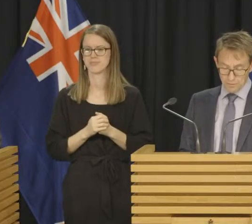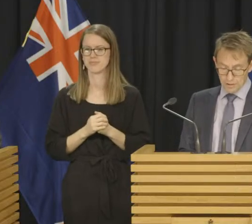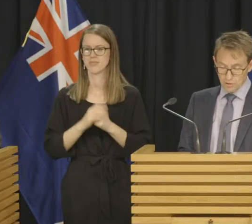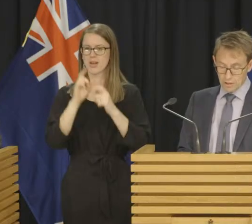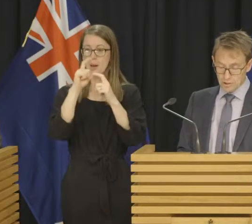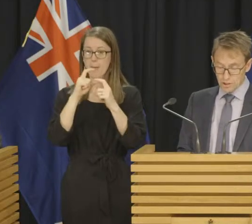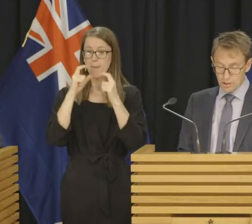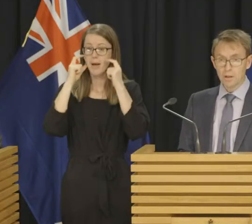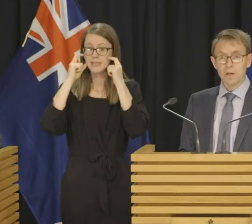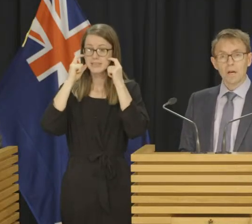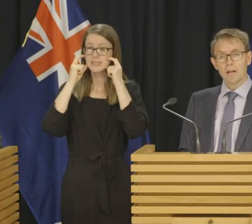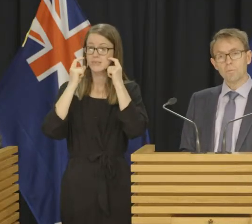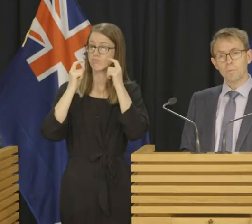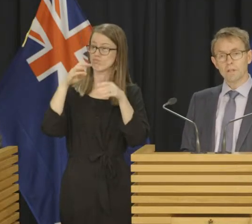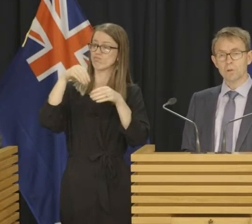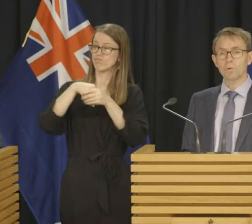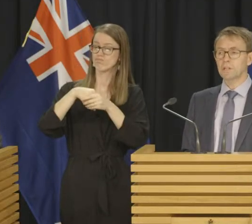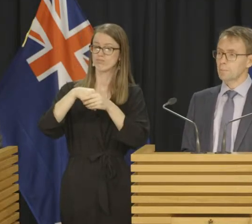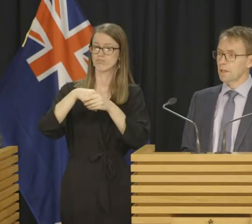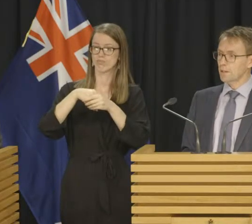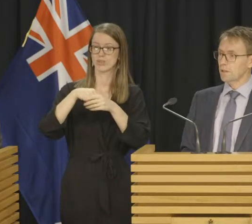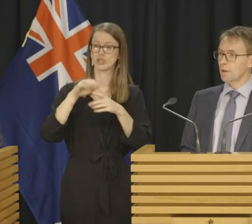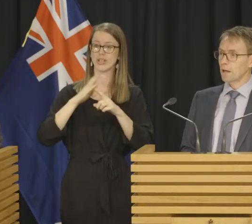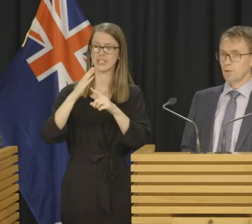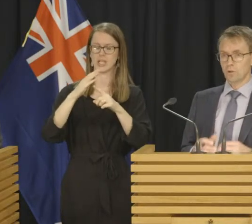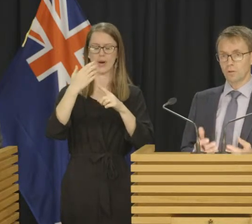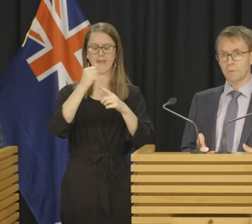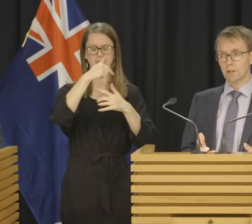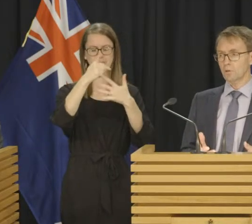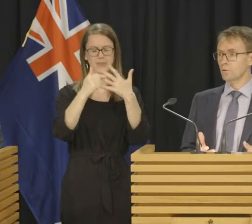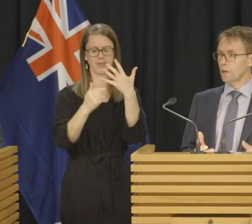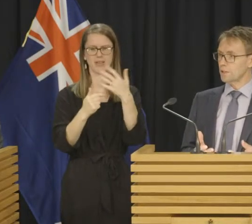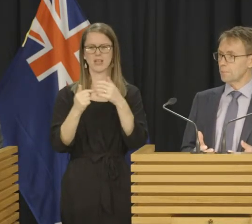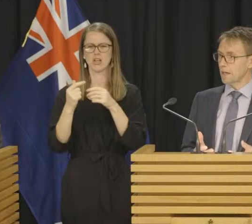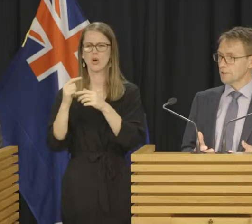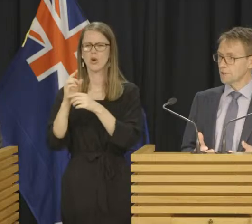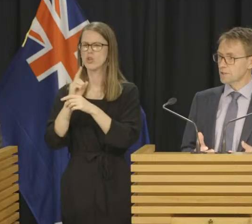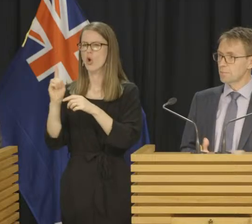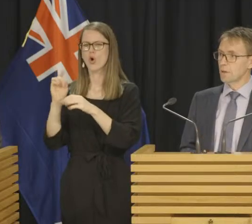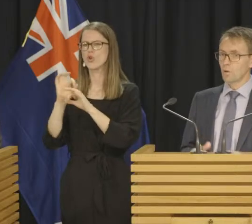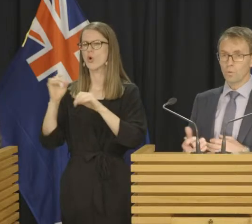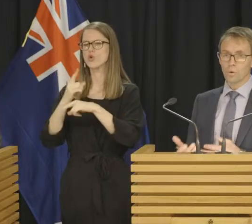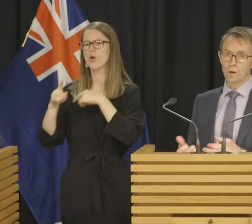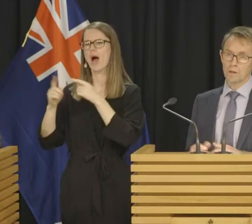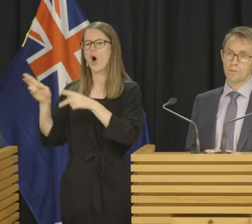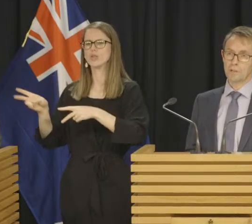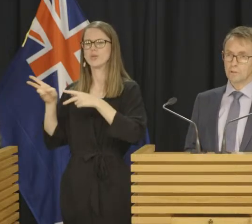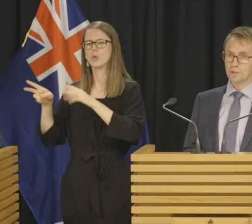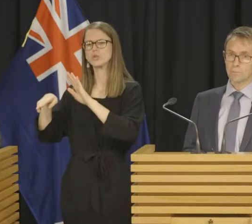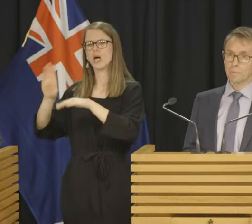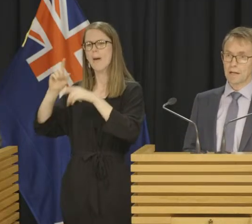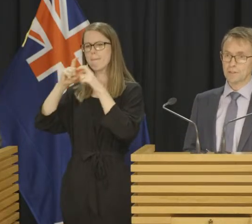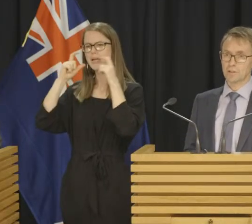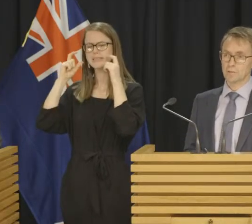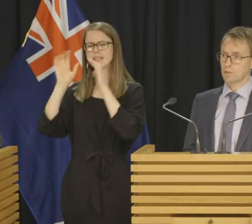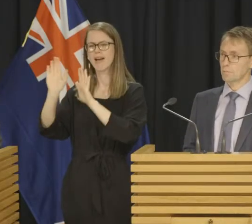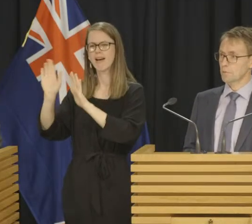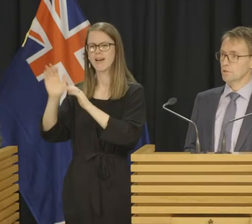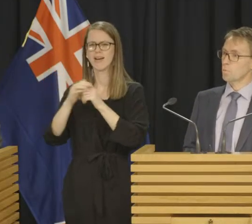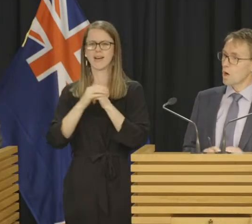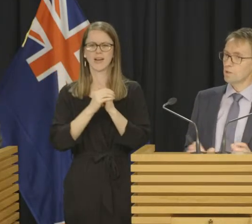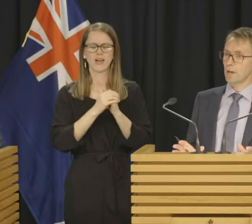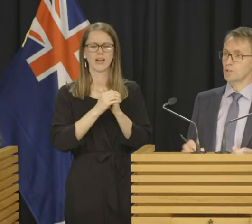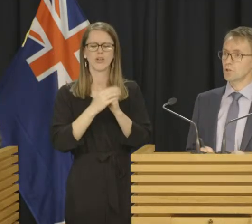one part of our strategy, and what we are talking about here are non-medical grade masks or a reusable mask.